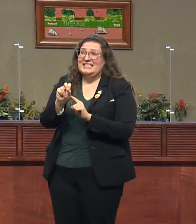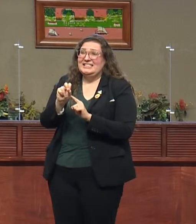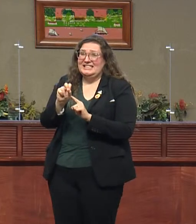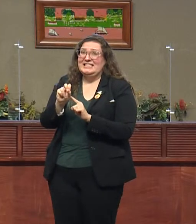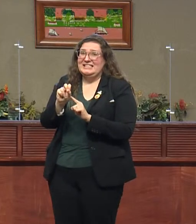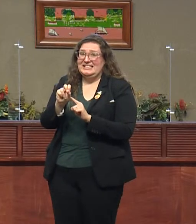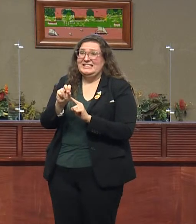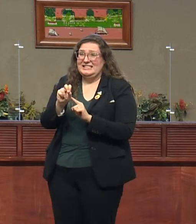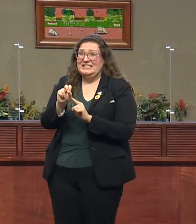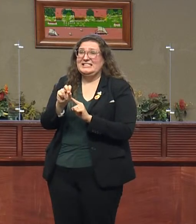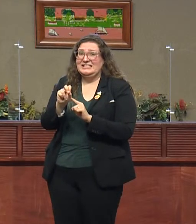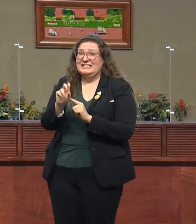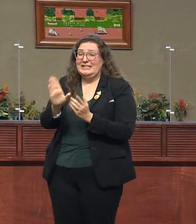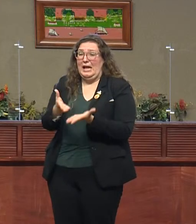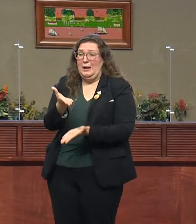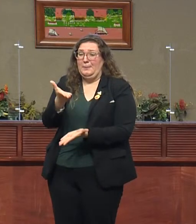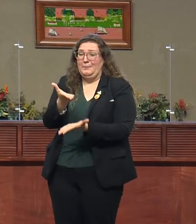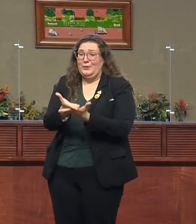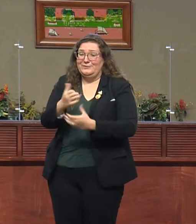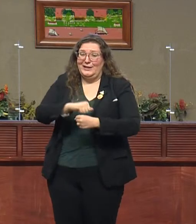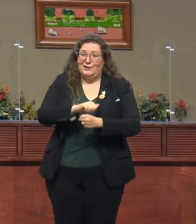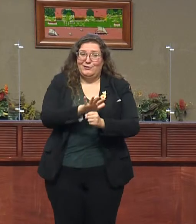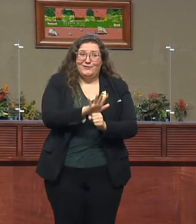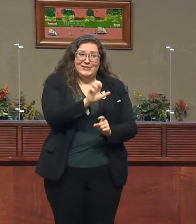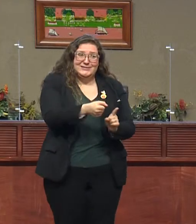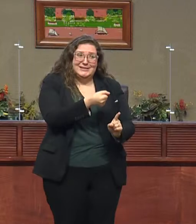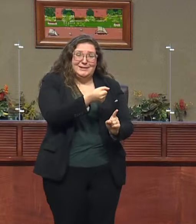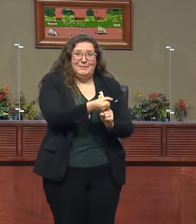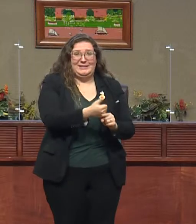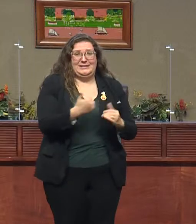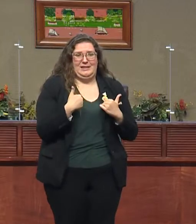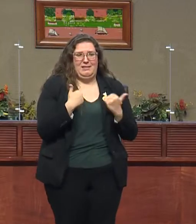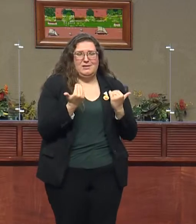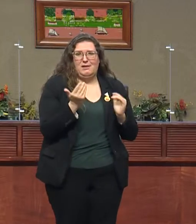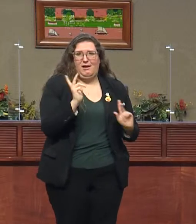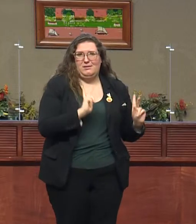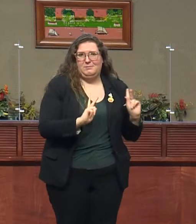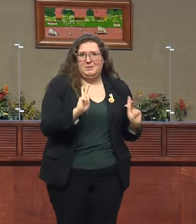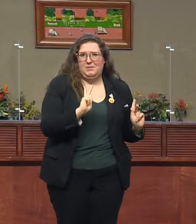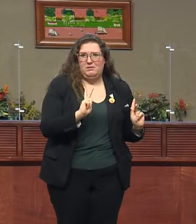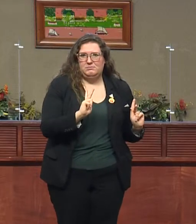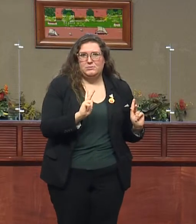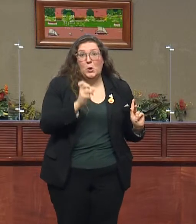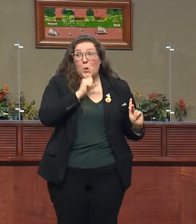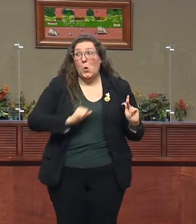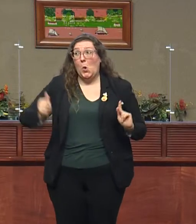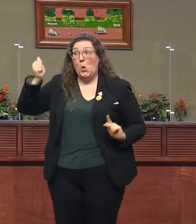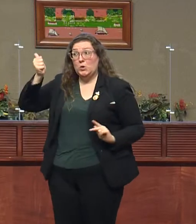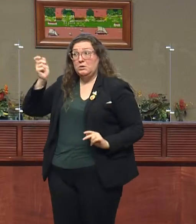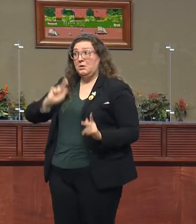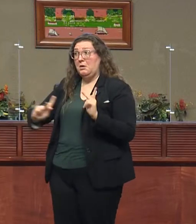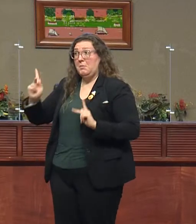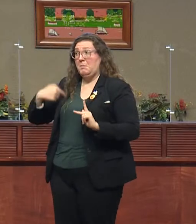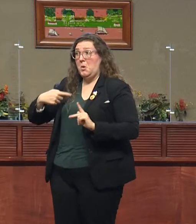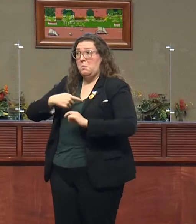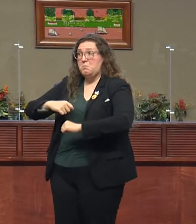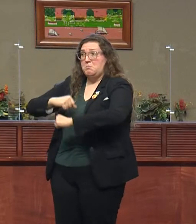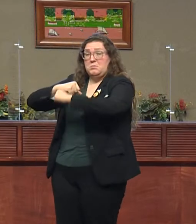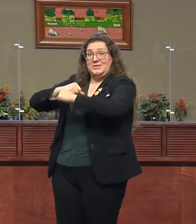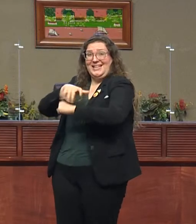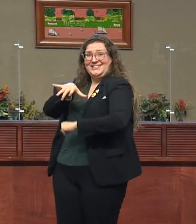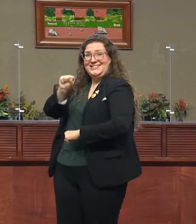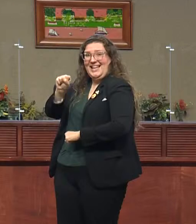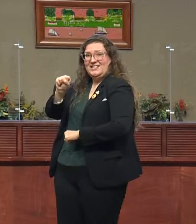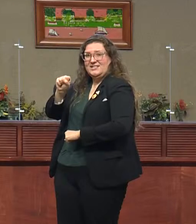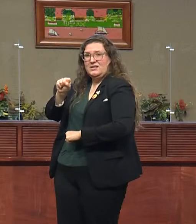going into the younger segment of the population. So as much as we are protecting the older segment of the population, as we go